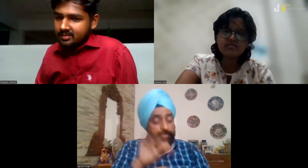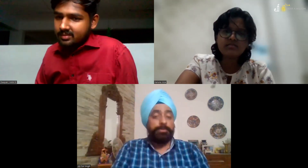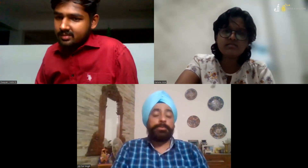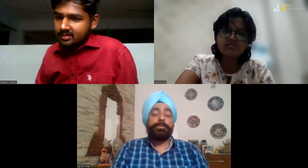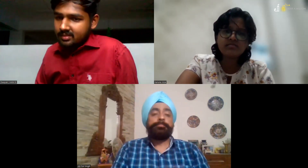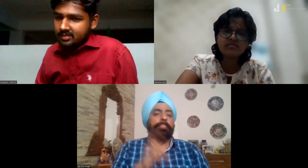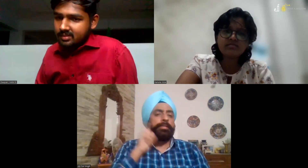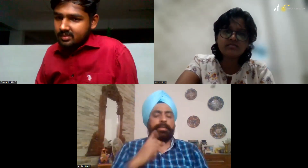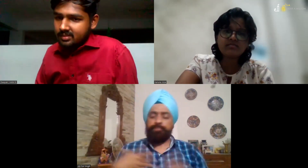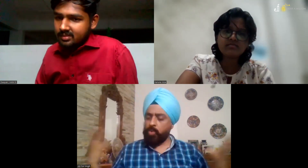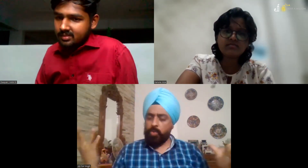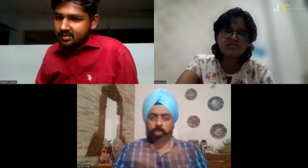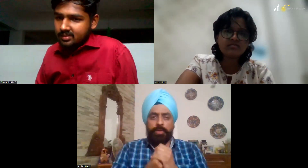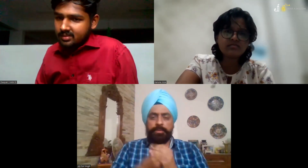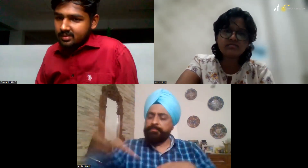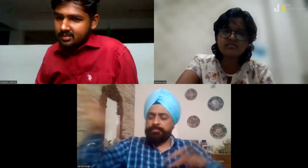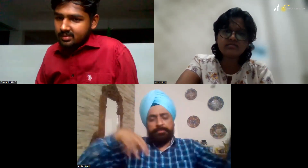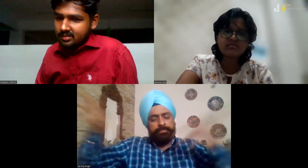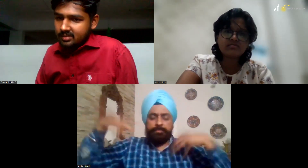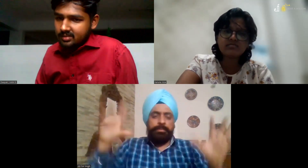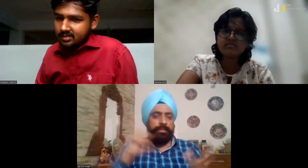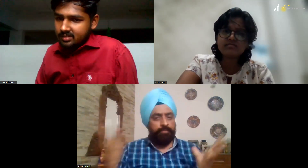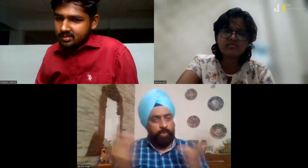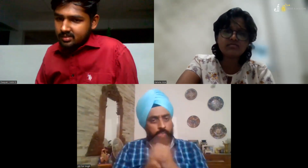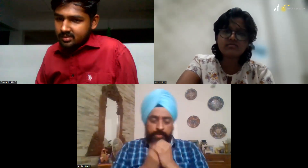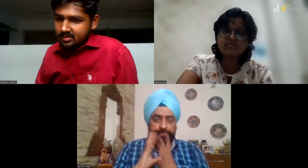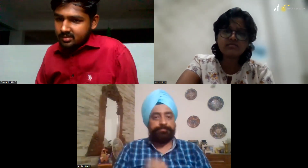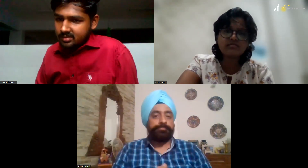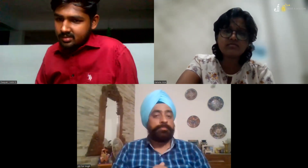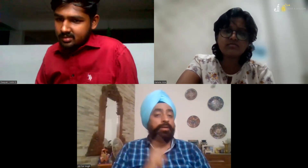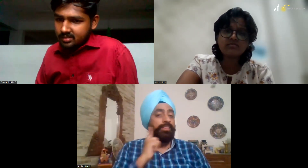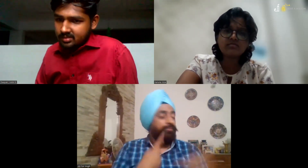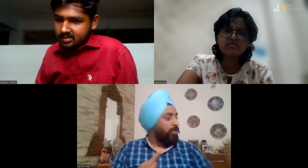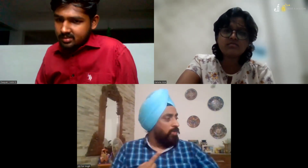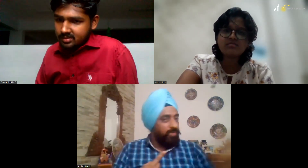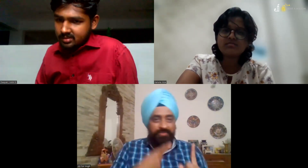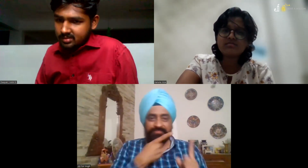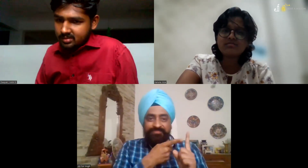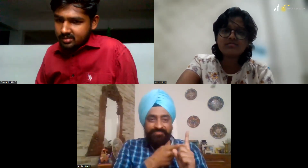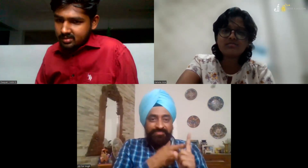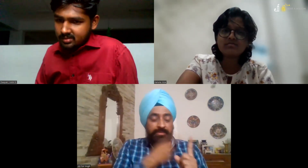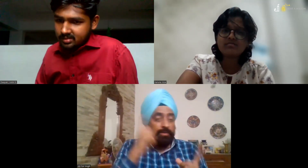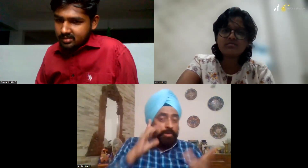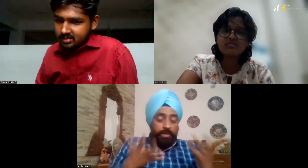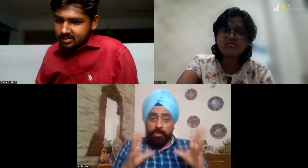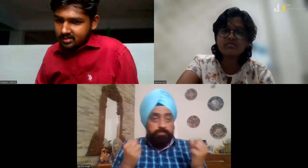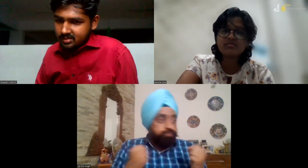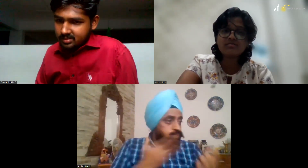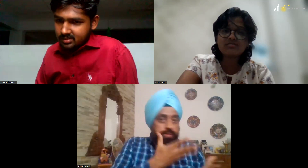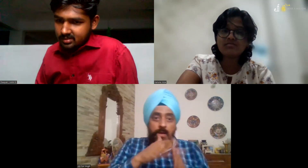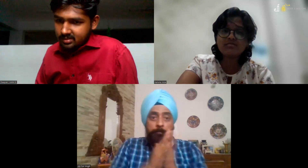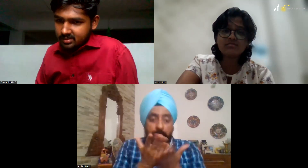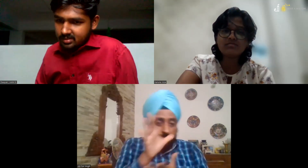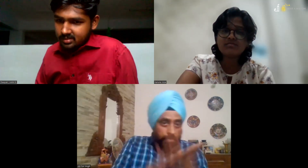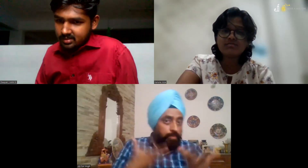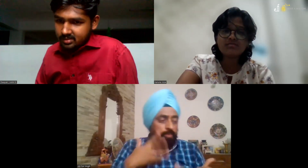So when I achieved the second designation, kind of appreciation, so I went Taiwan. So